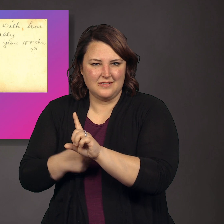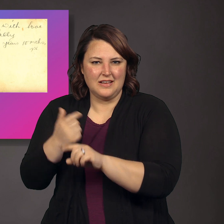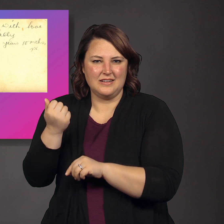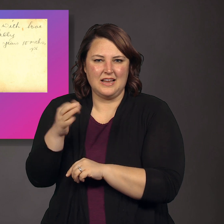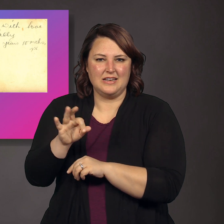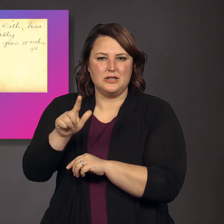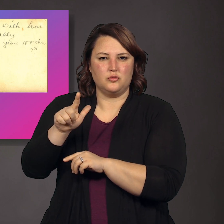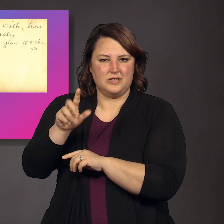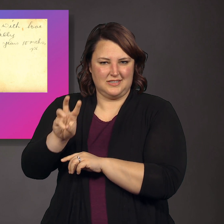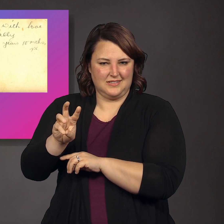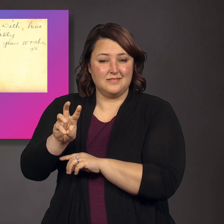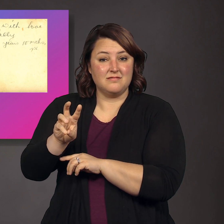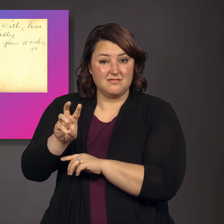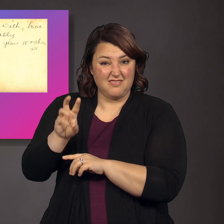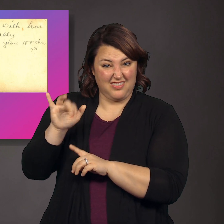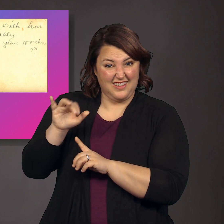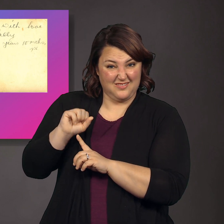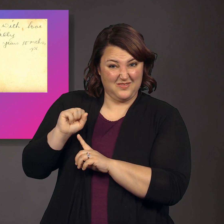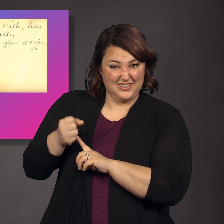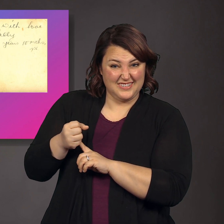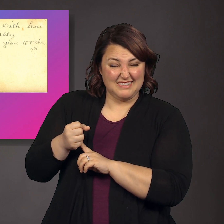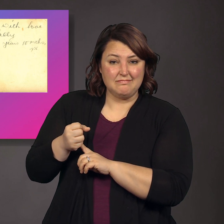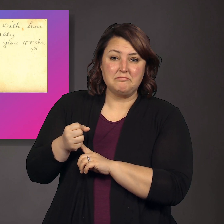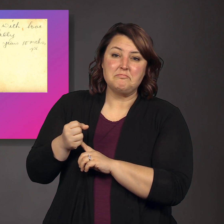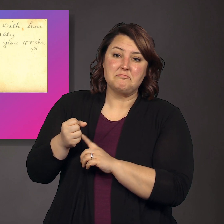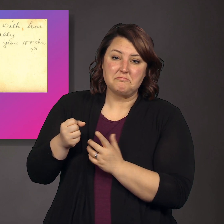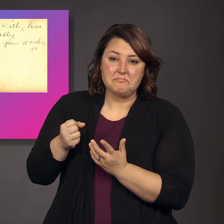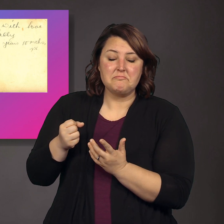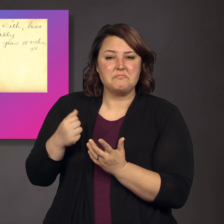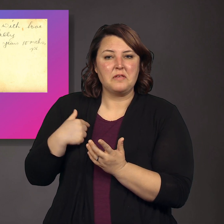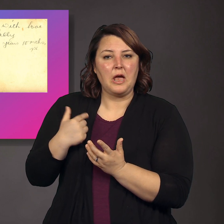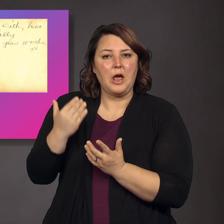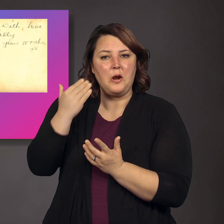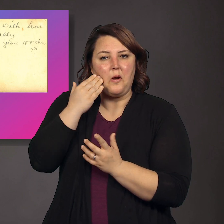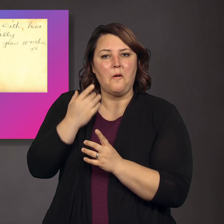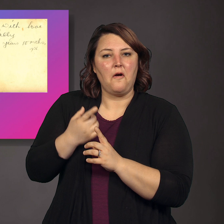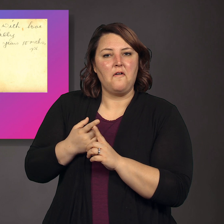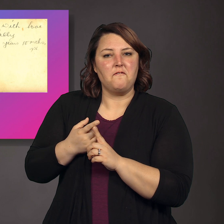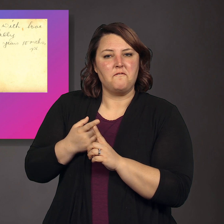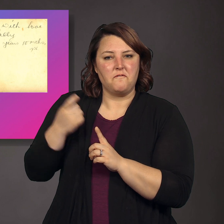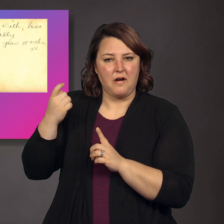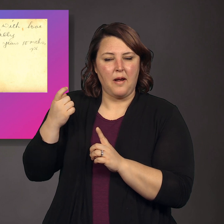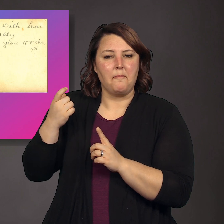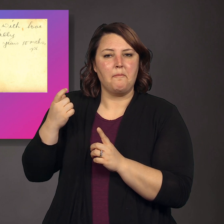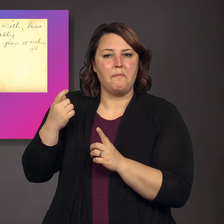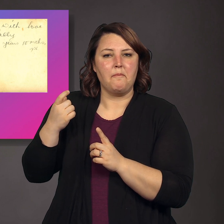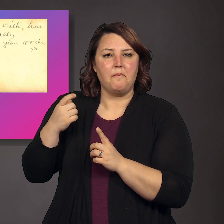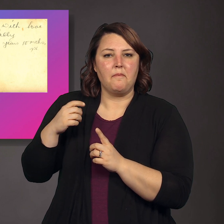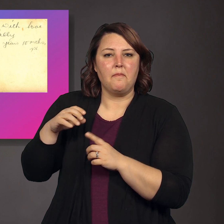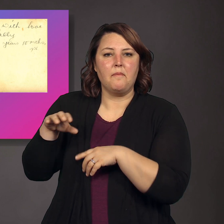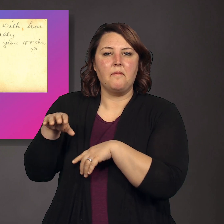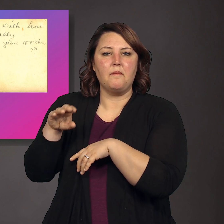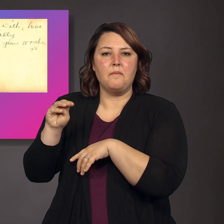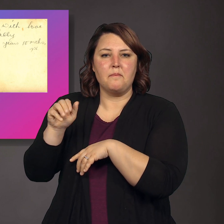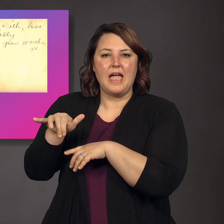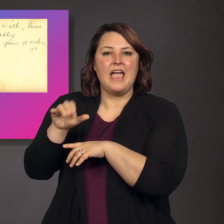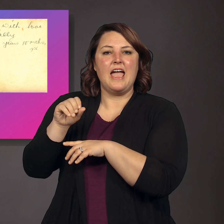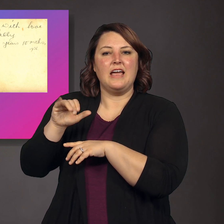this case, I have to know that it came from the collection of May and Jim Watt, and that Wally